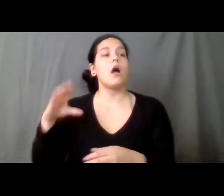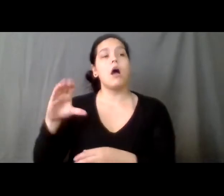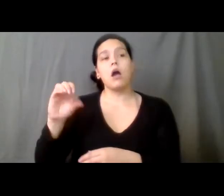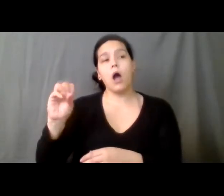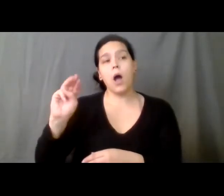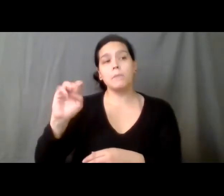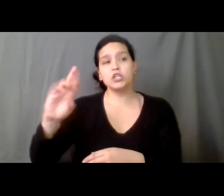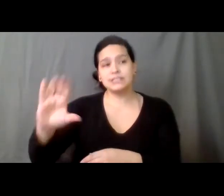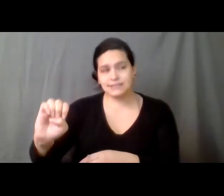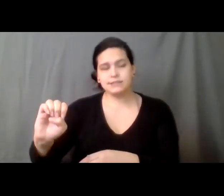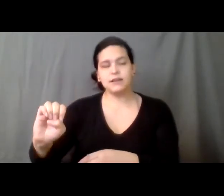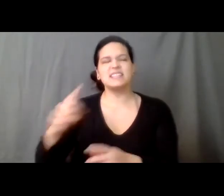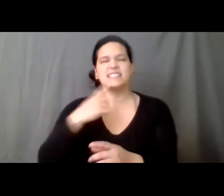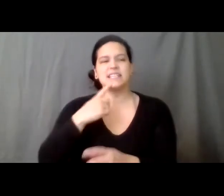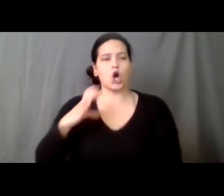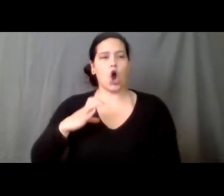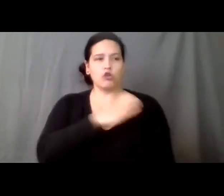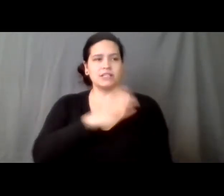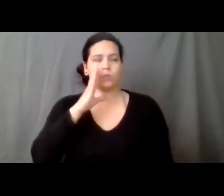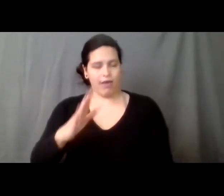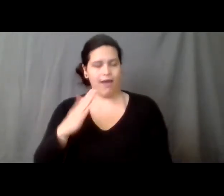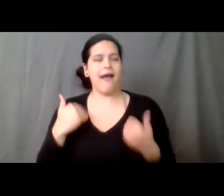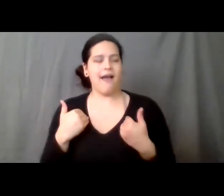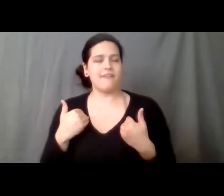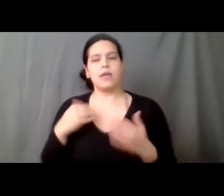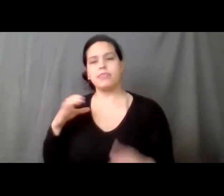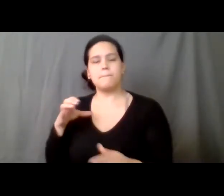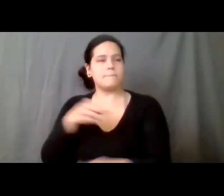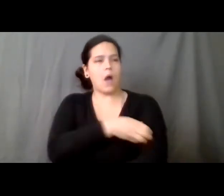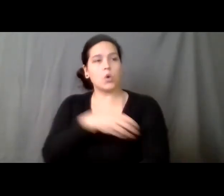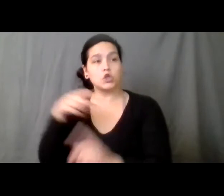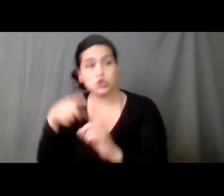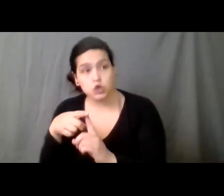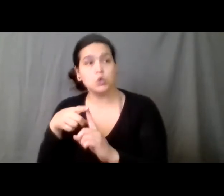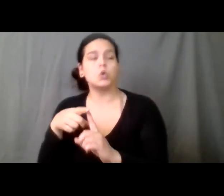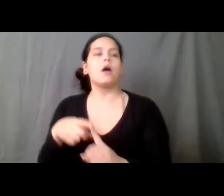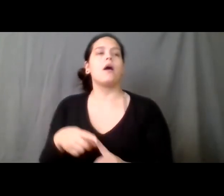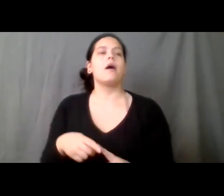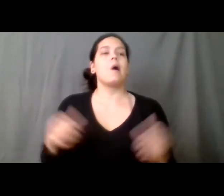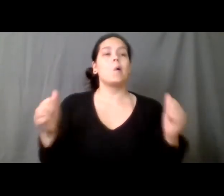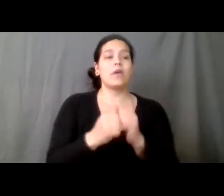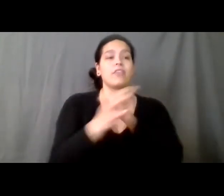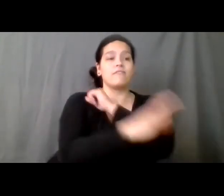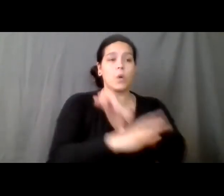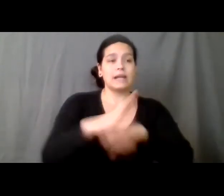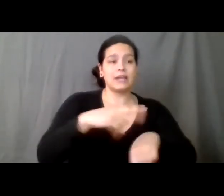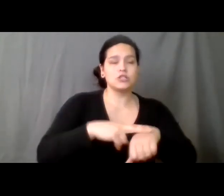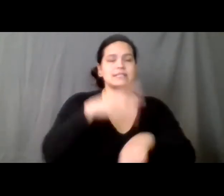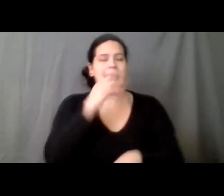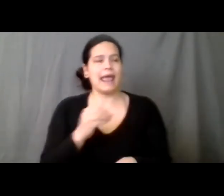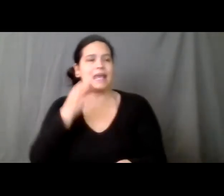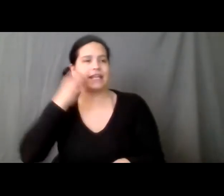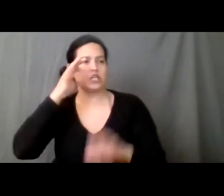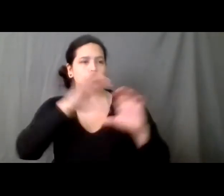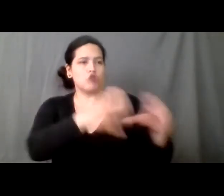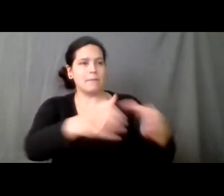the third clause, and it's to regulate commerce amongst the several states with the foreign nations and with the Indian tribes. And that's